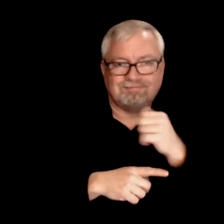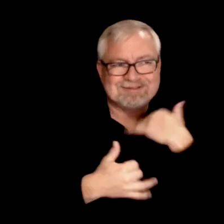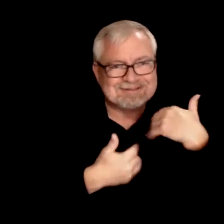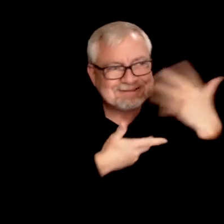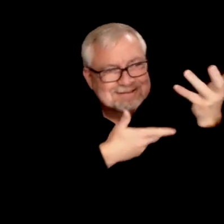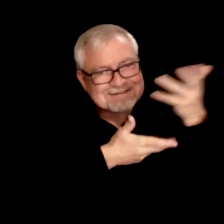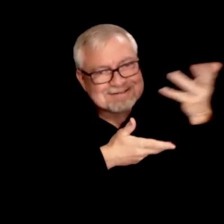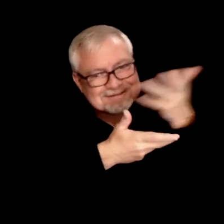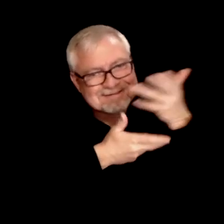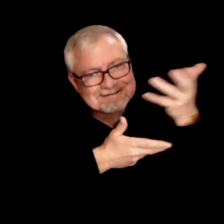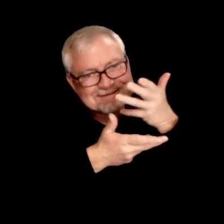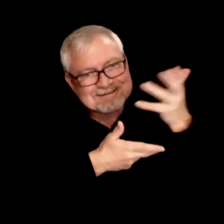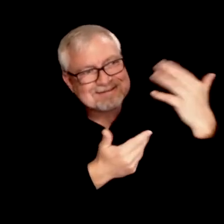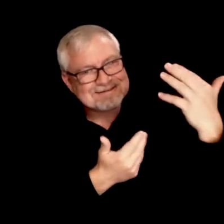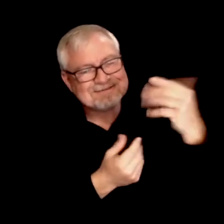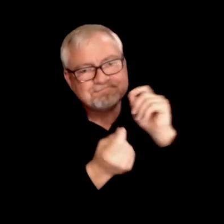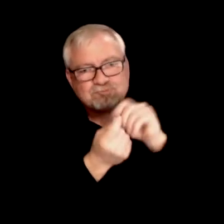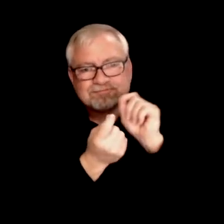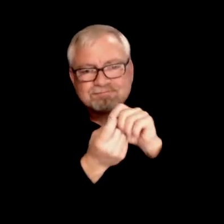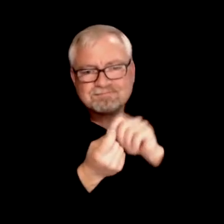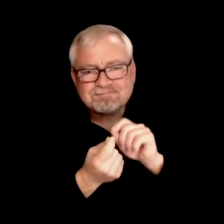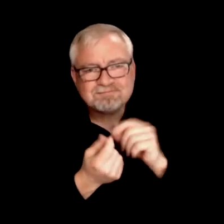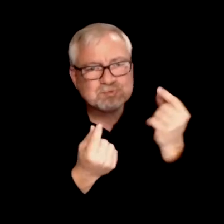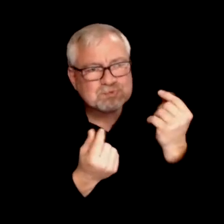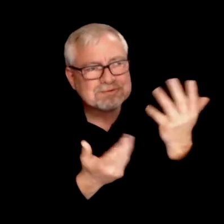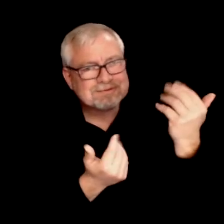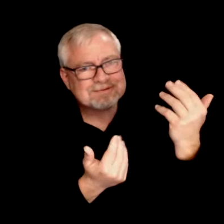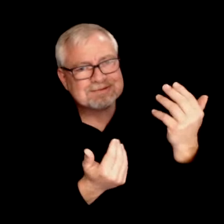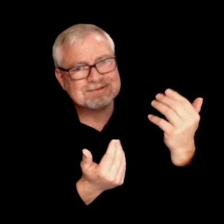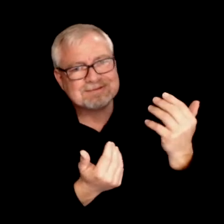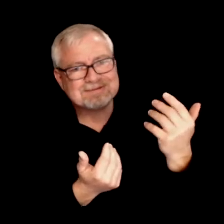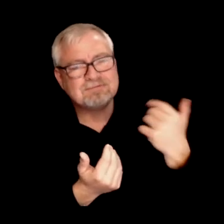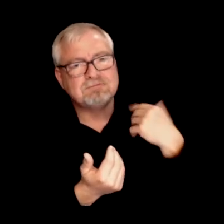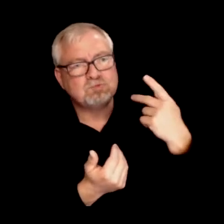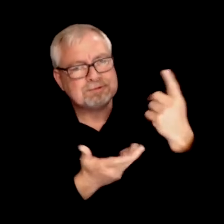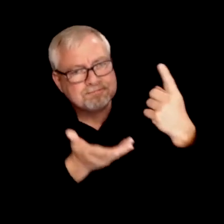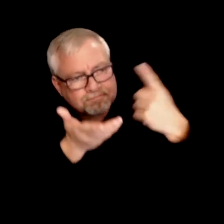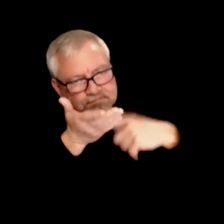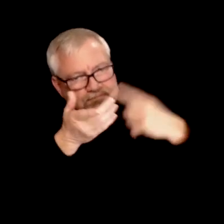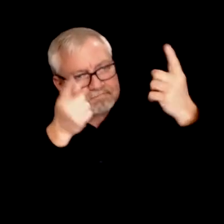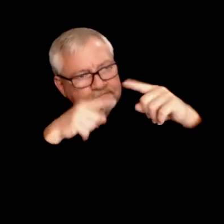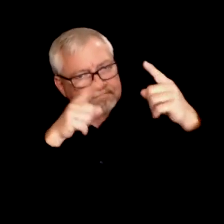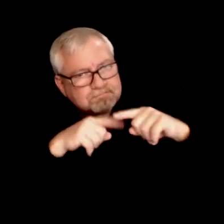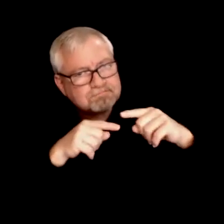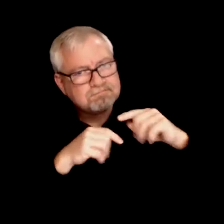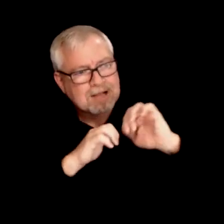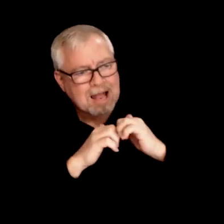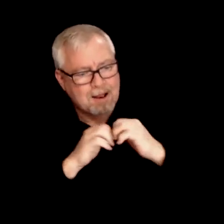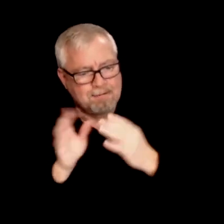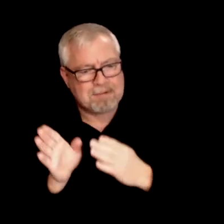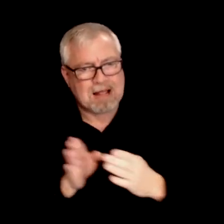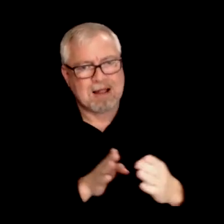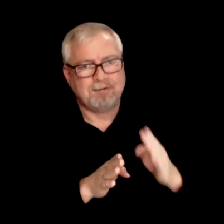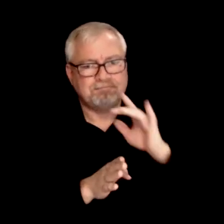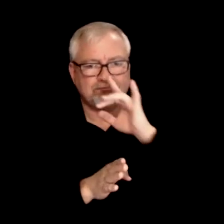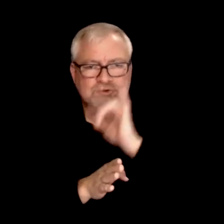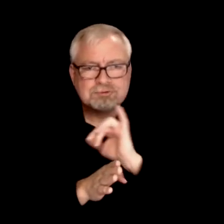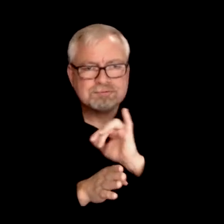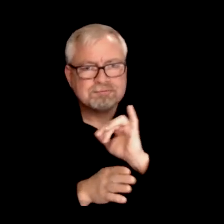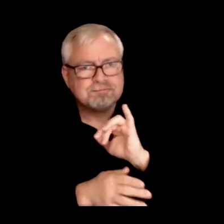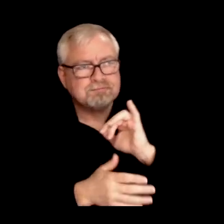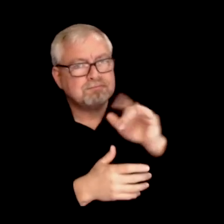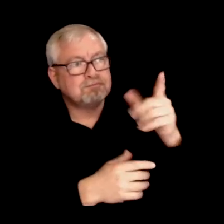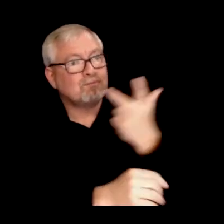we can make arrangements so that that the vaccine comes at a time when they're available to get it. As we're moving into